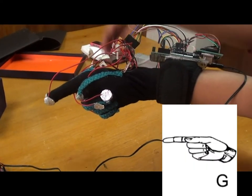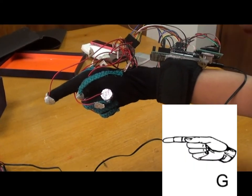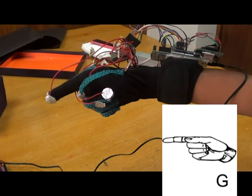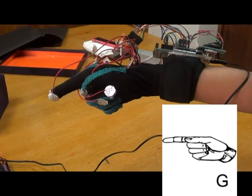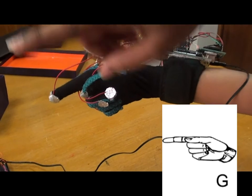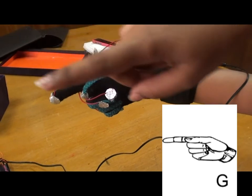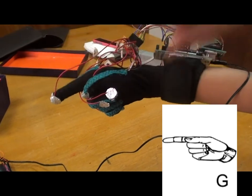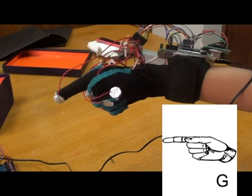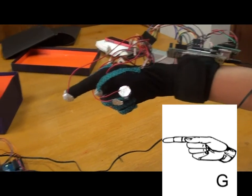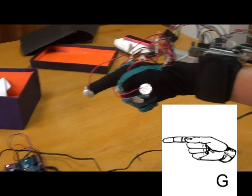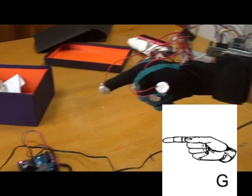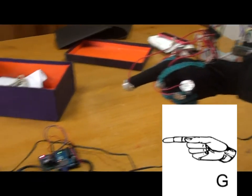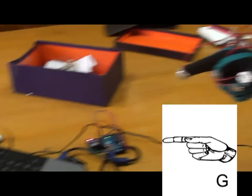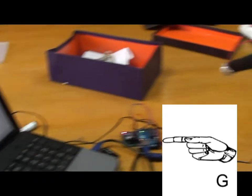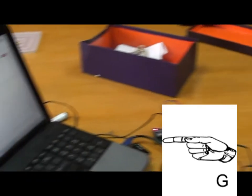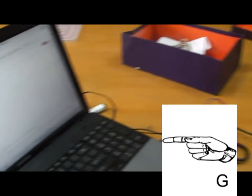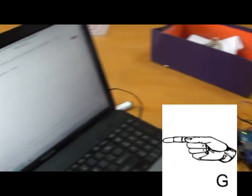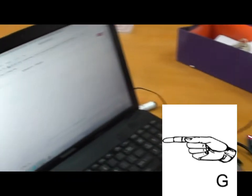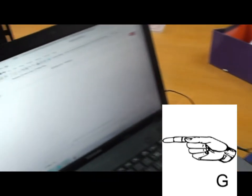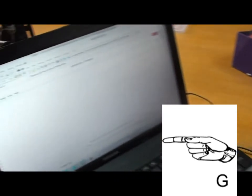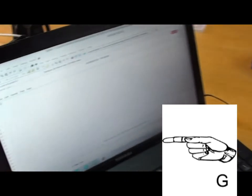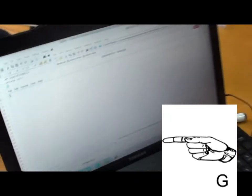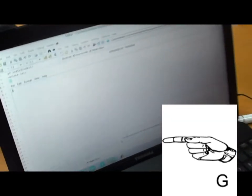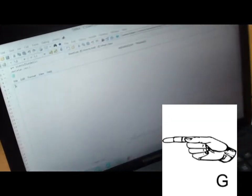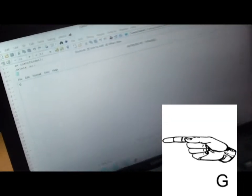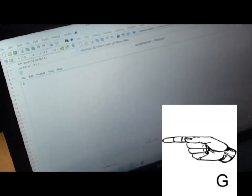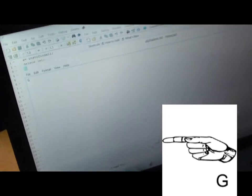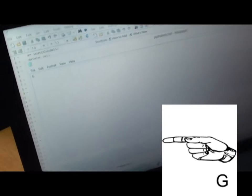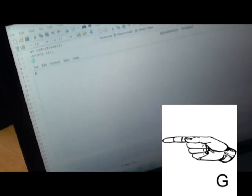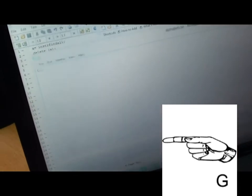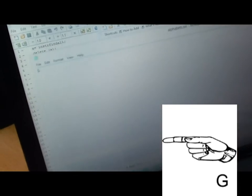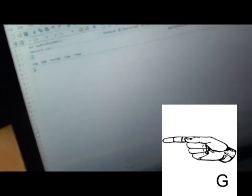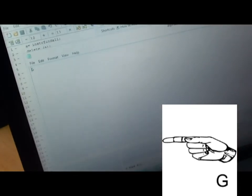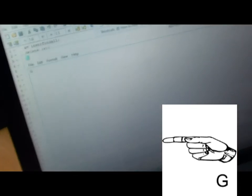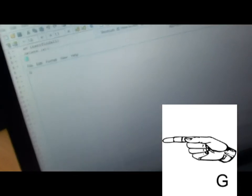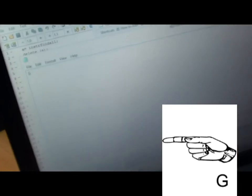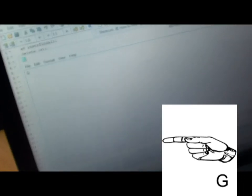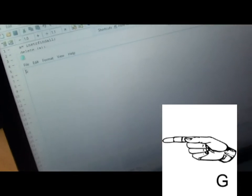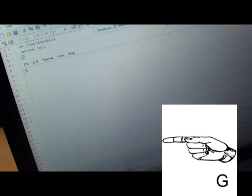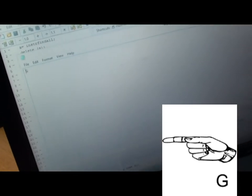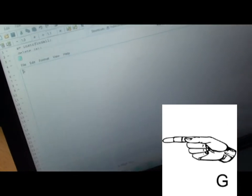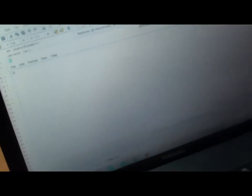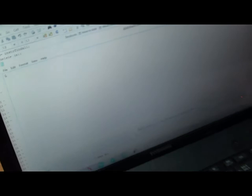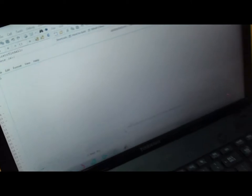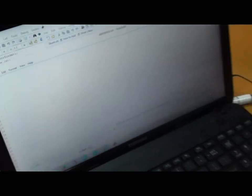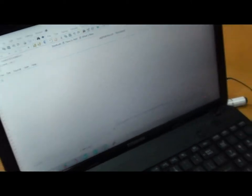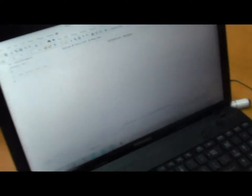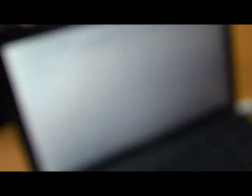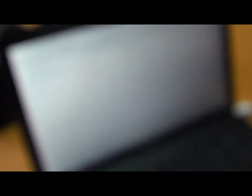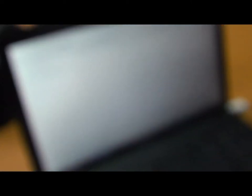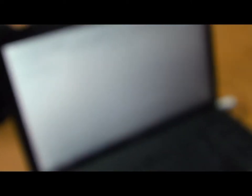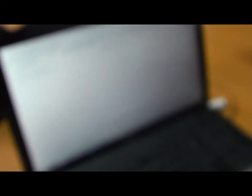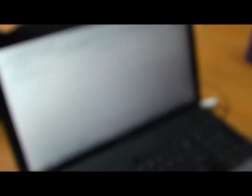for example, here the alphabet says G. For G, we need a tilt in the